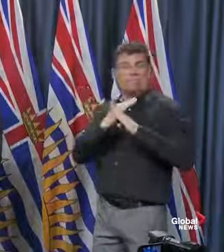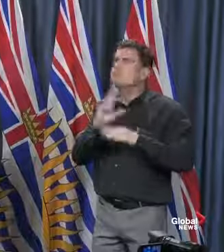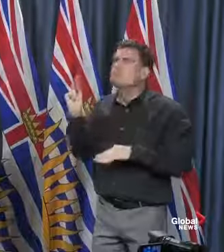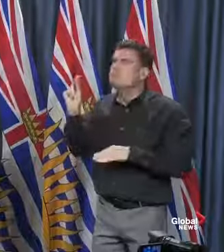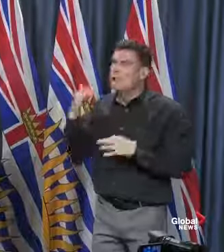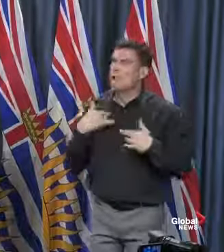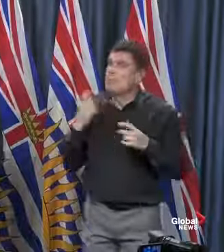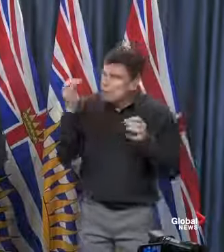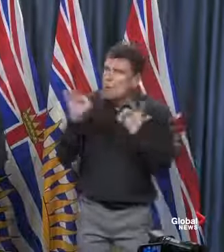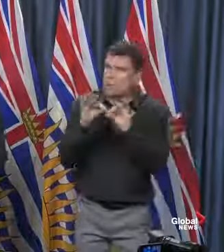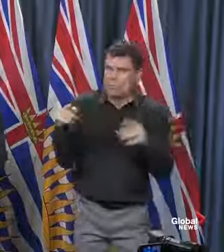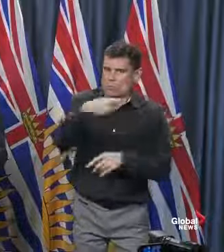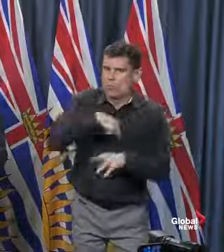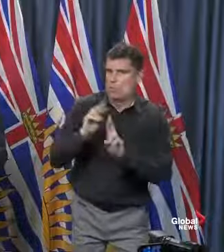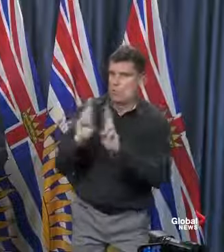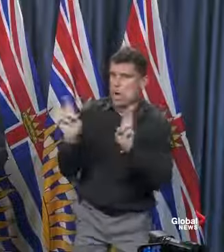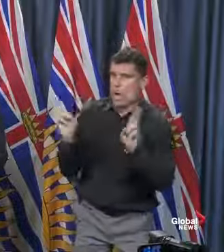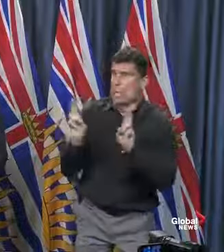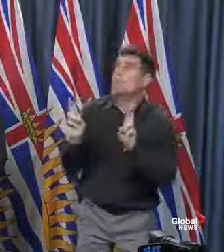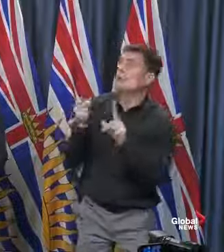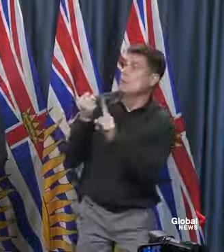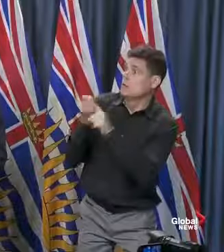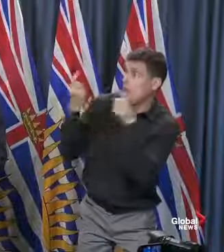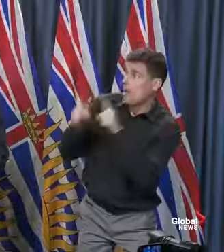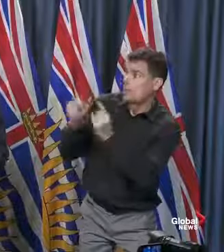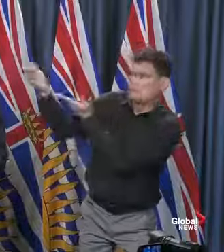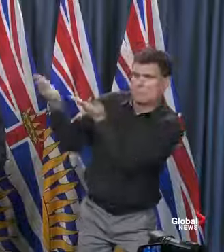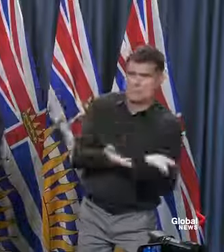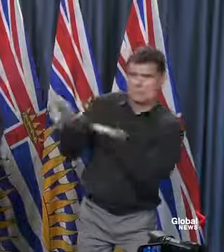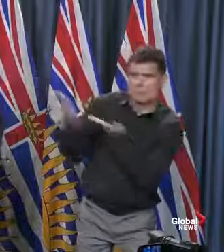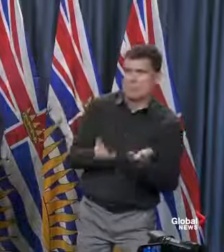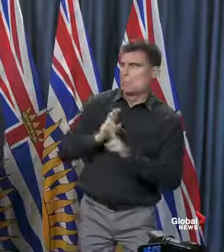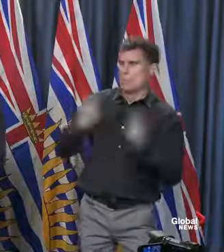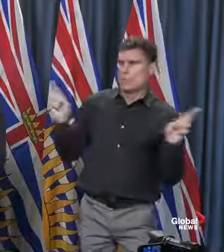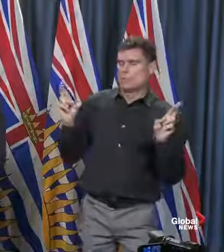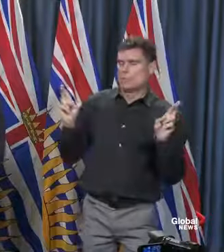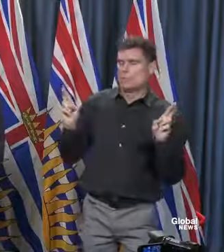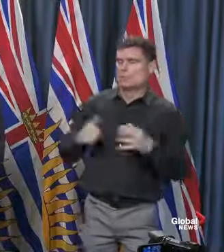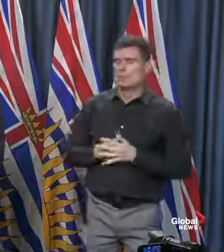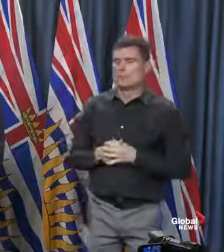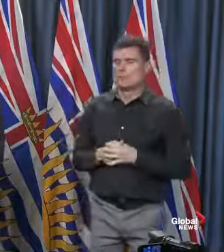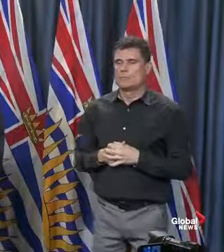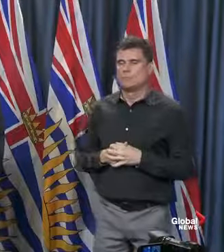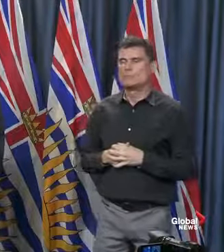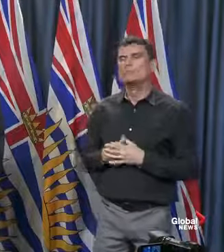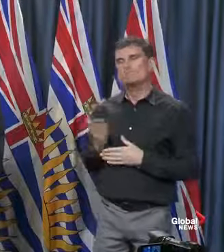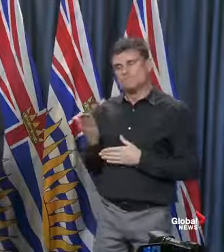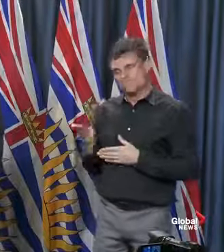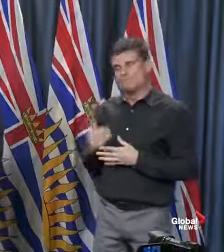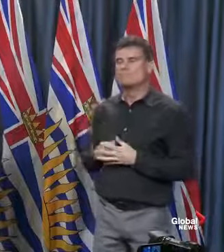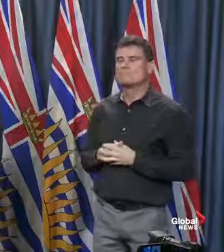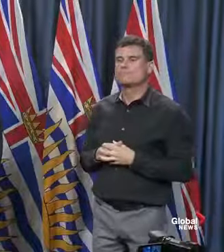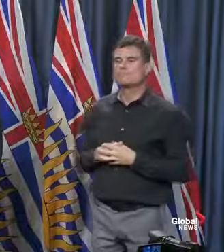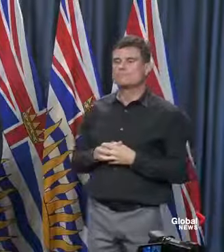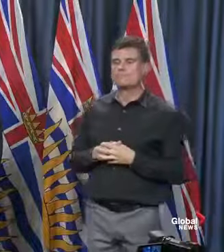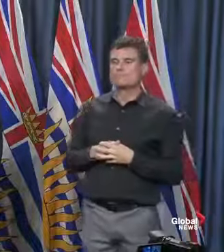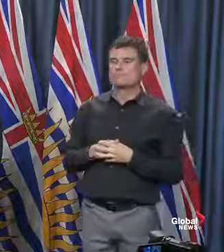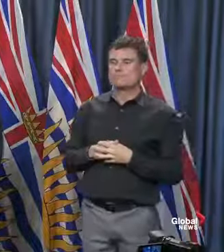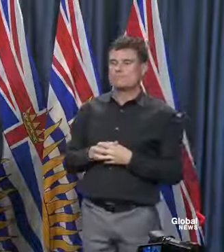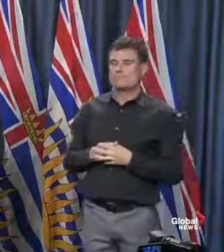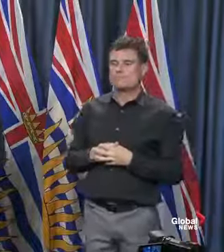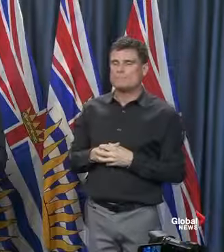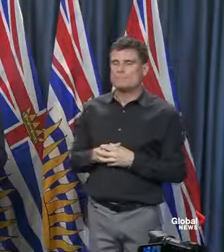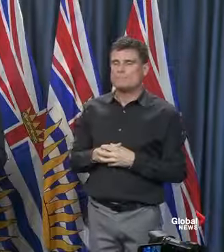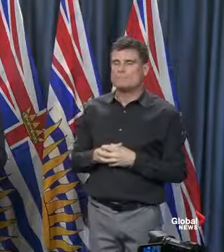that circumstance, and so that we're both in decanting what are sometimes called alternate level of care patients or ALC